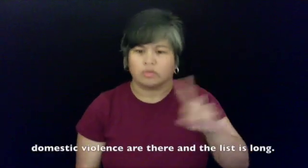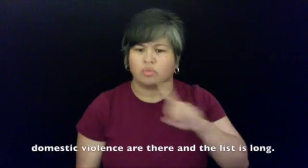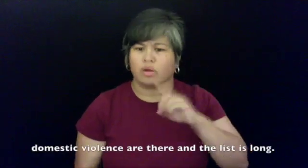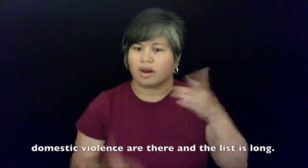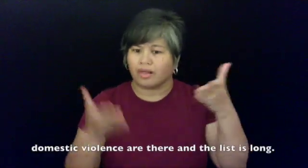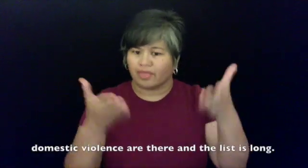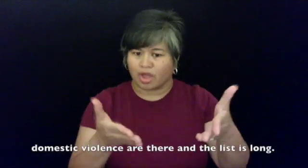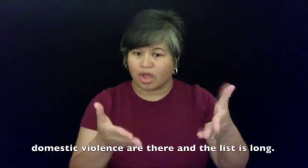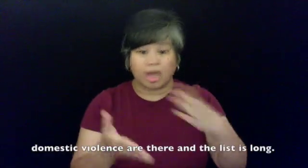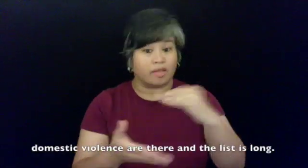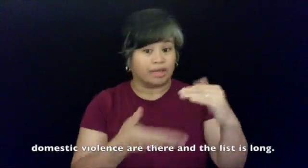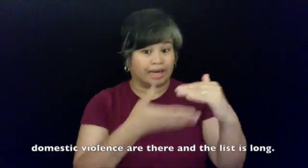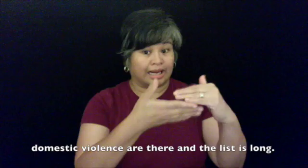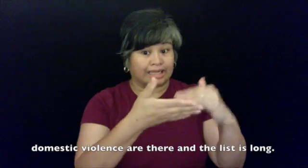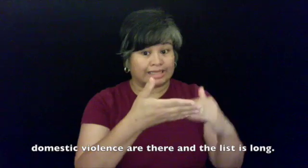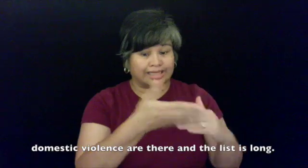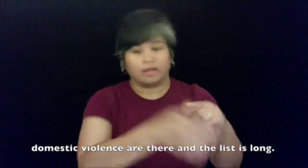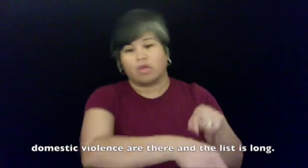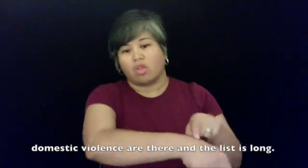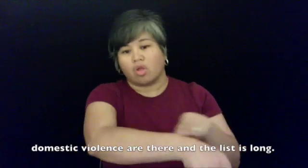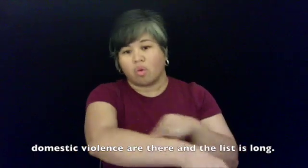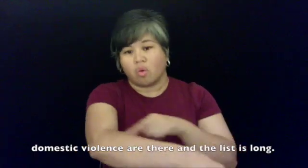domestic violence are there and the list is long.